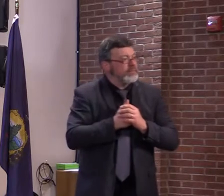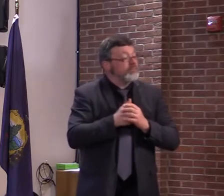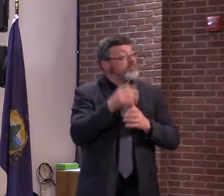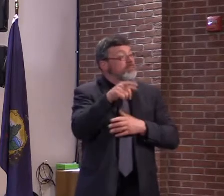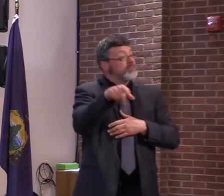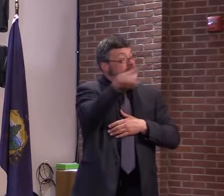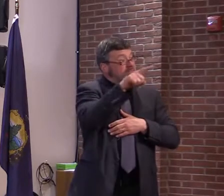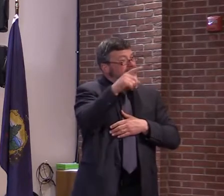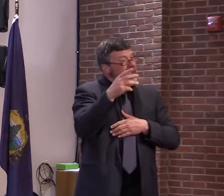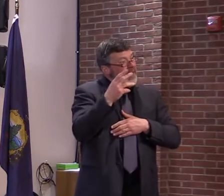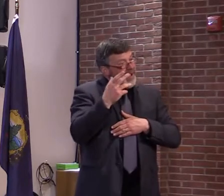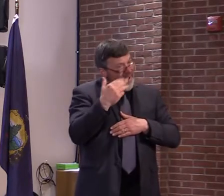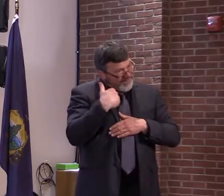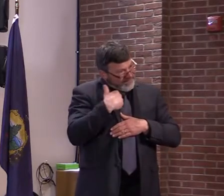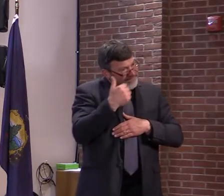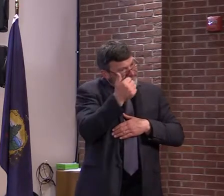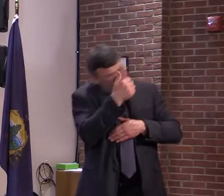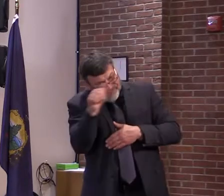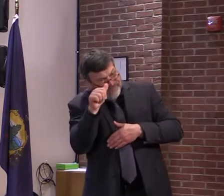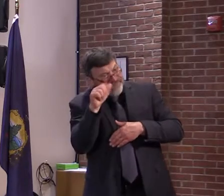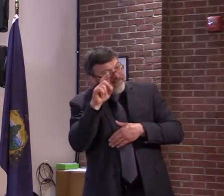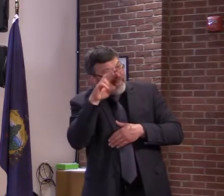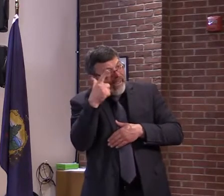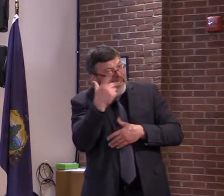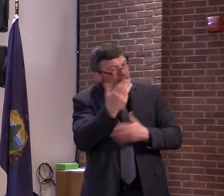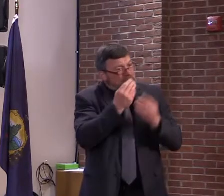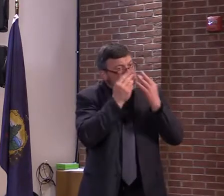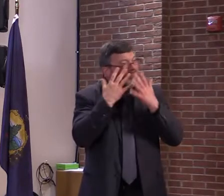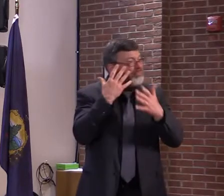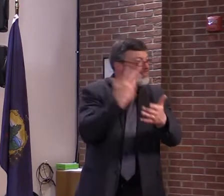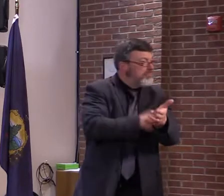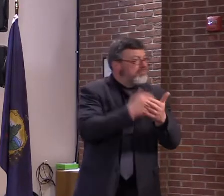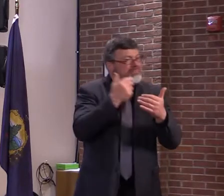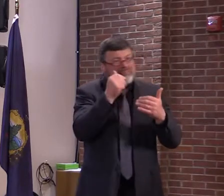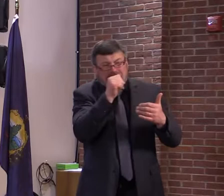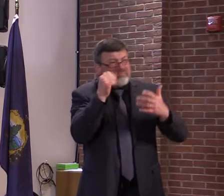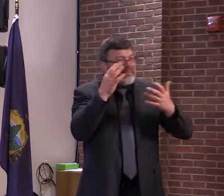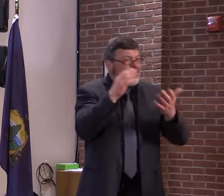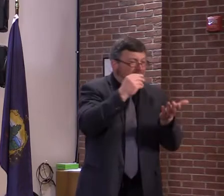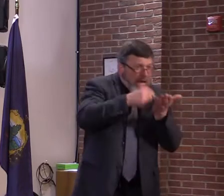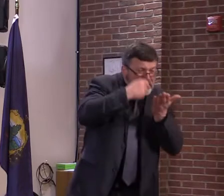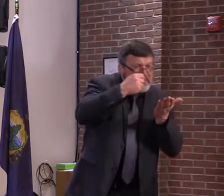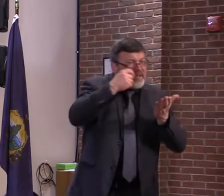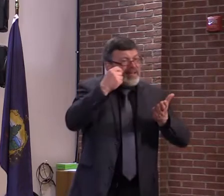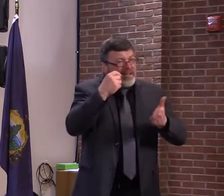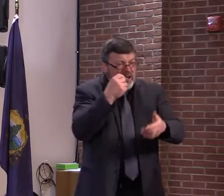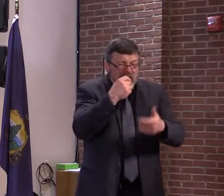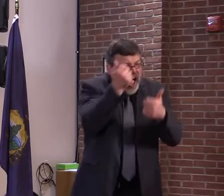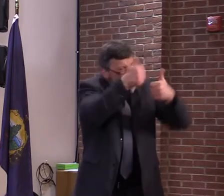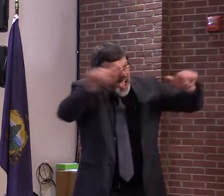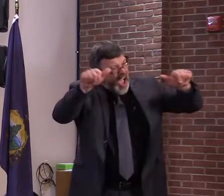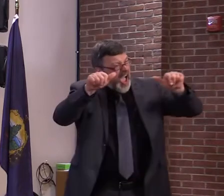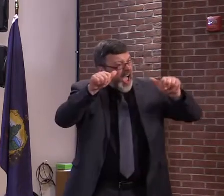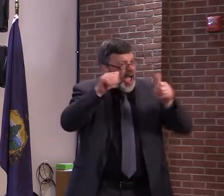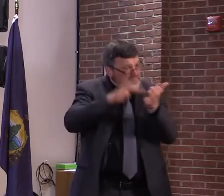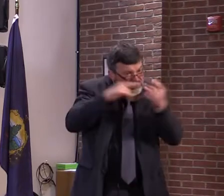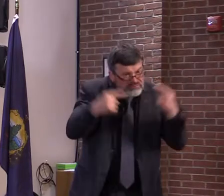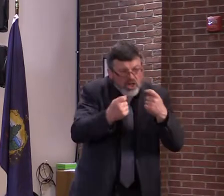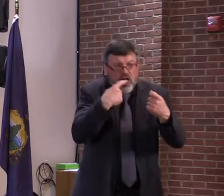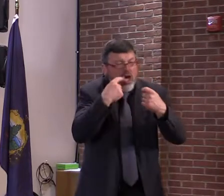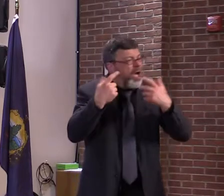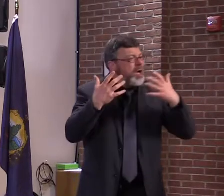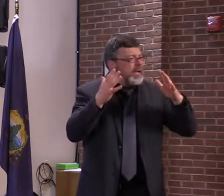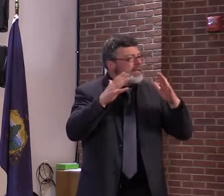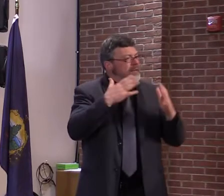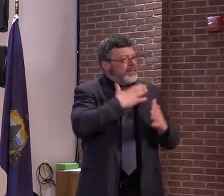including cocaine, methamphetamine, pills, opioids, as well as their loved ones, to have Narcan,